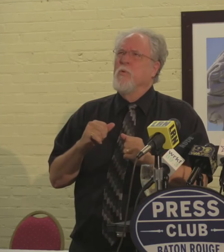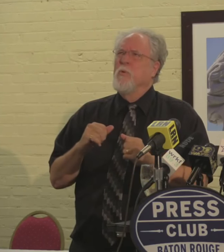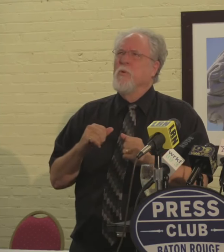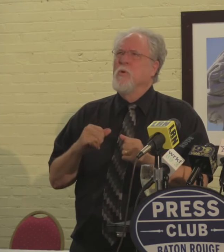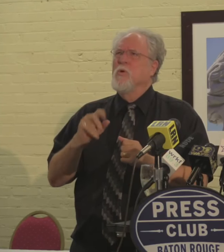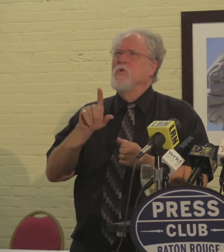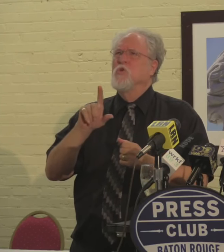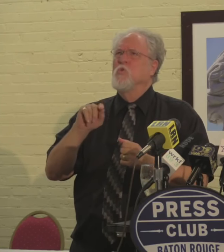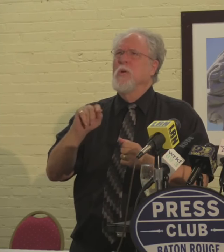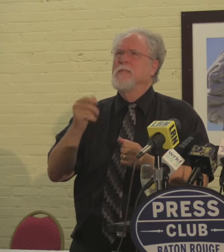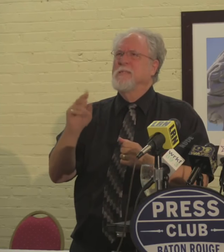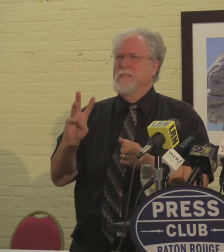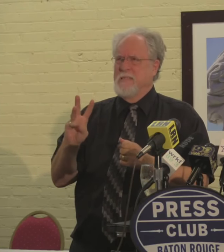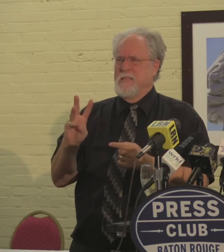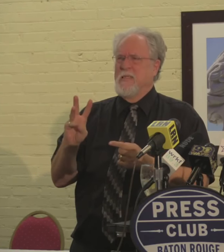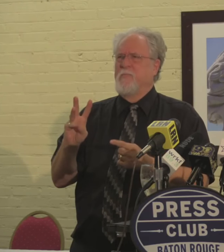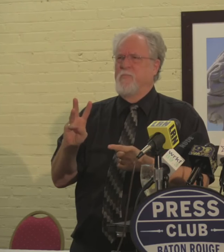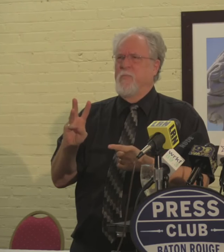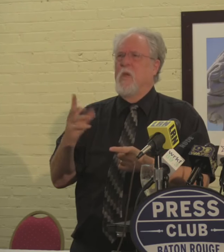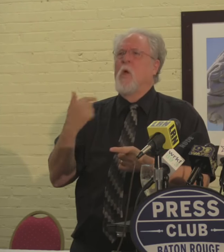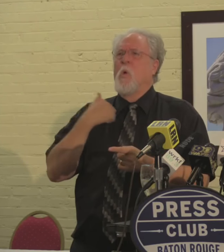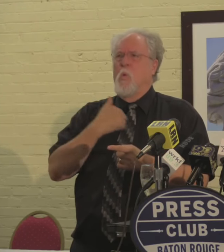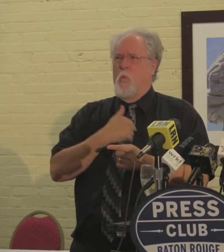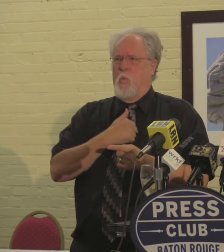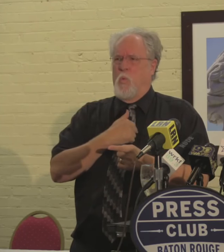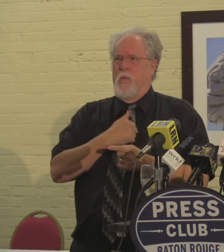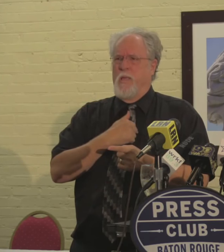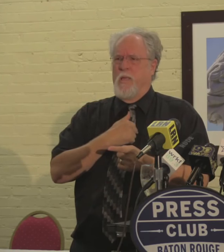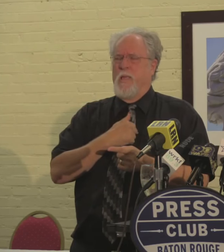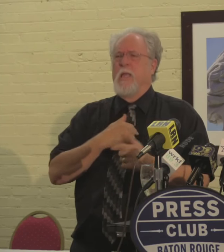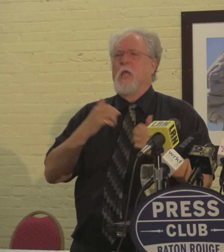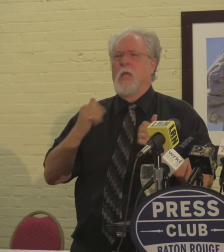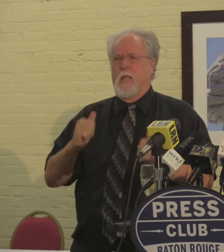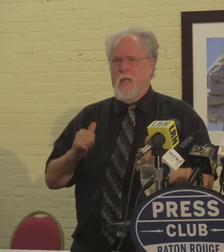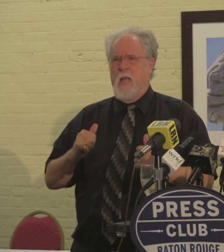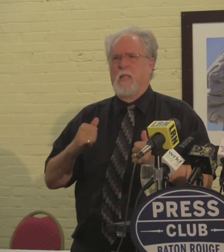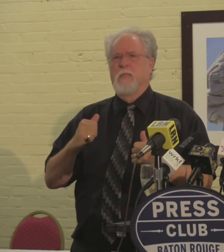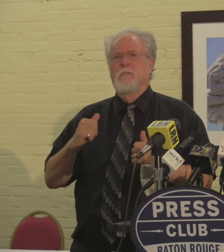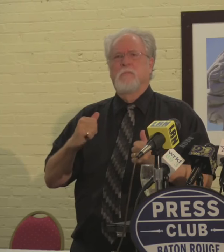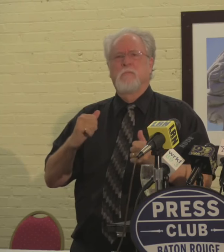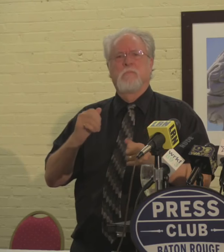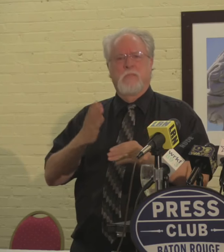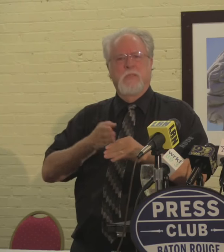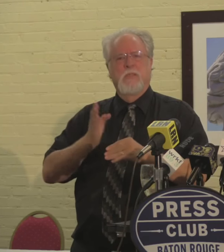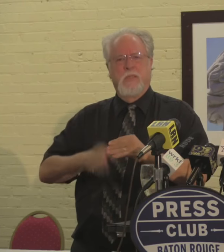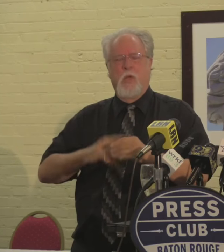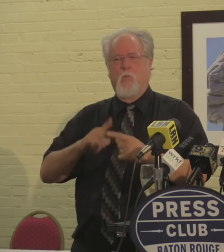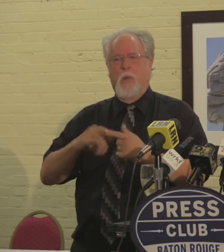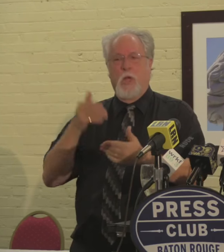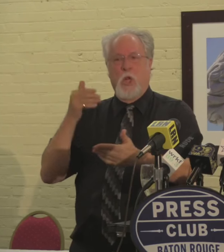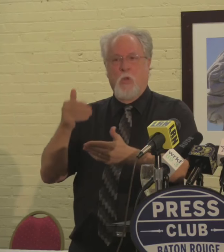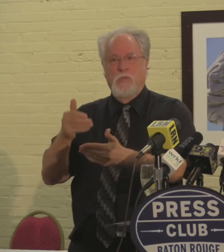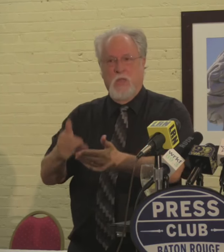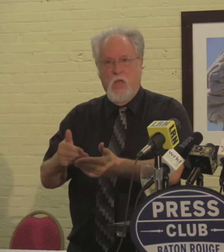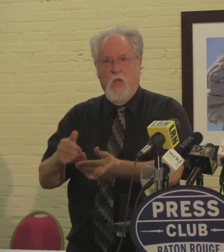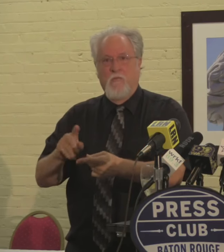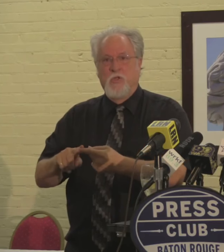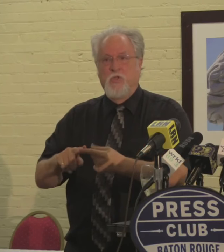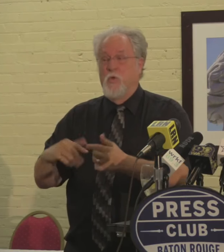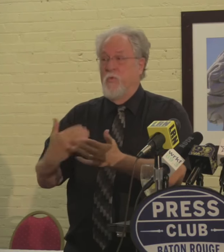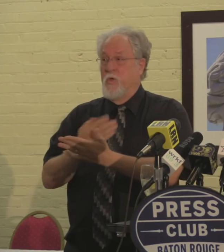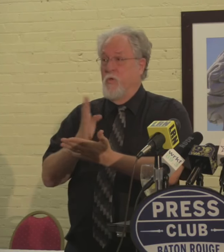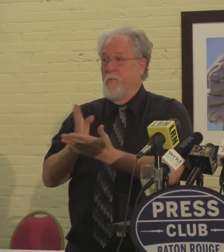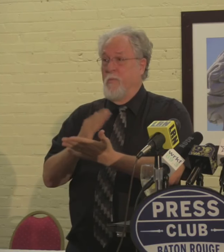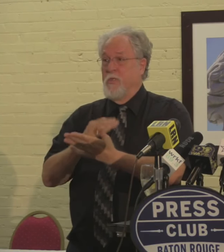in 2016, we were able to get something done once we got close enough to the new